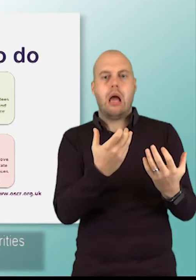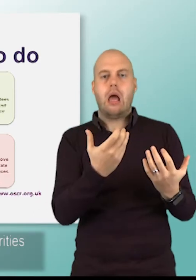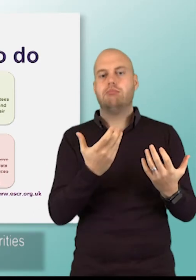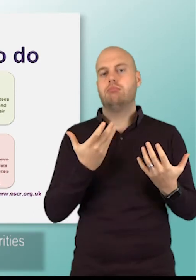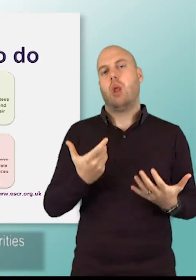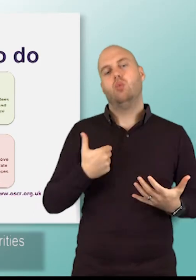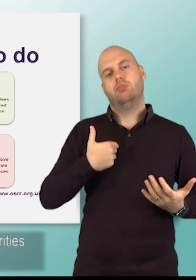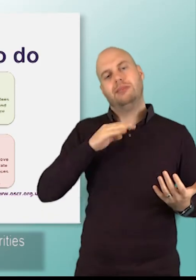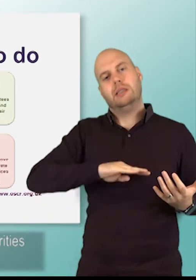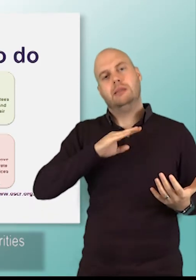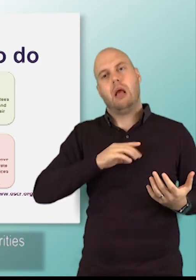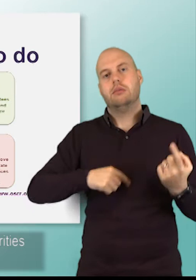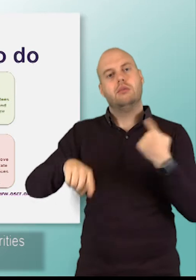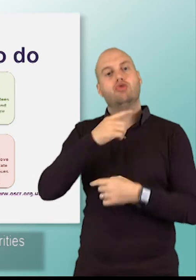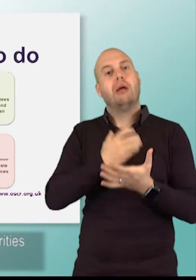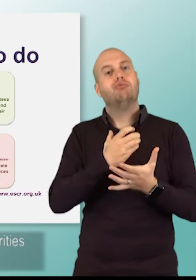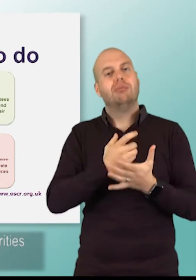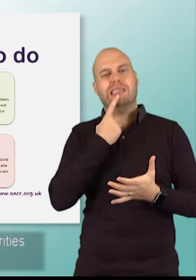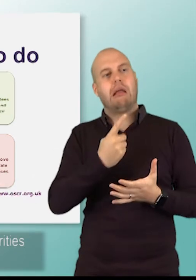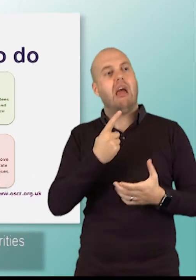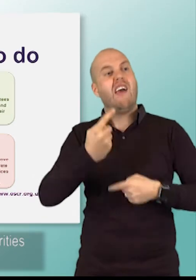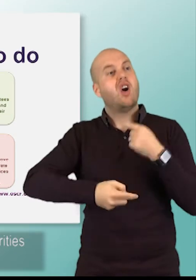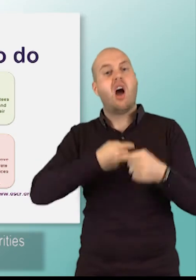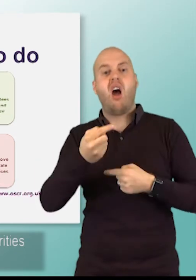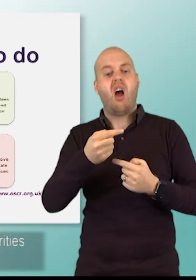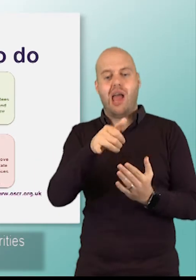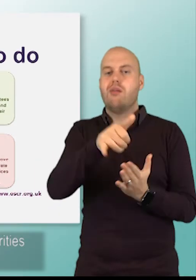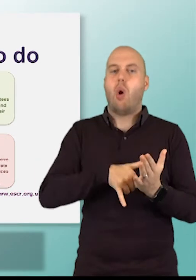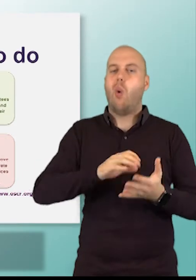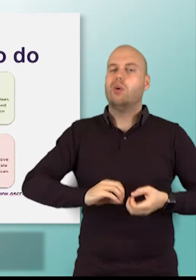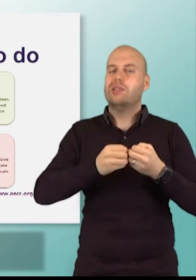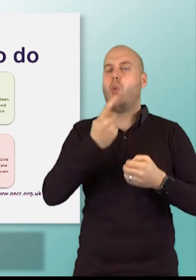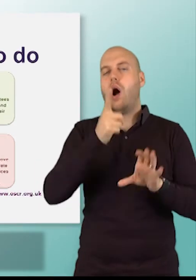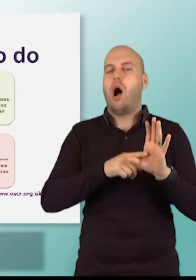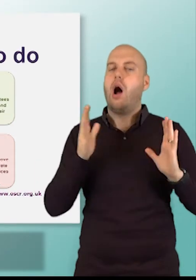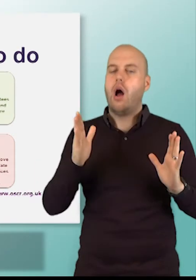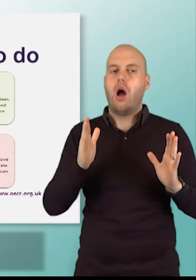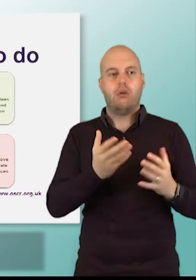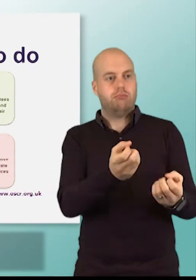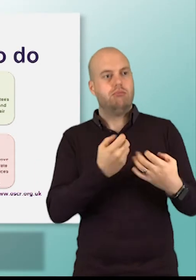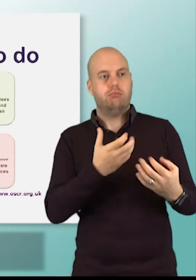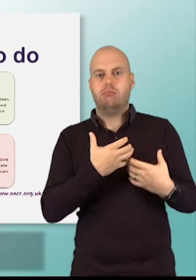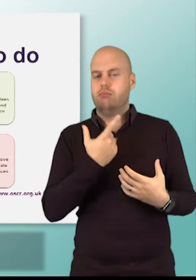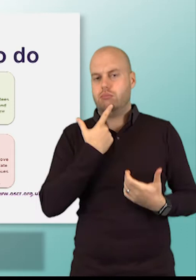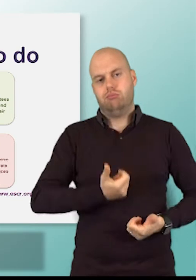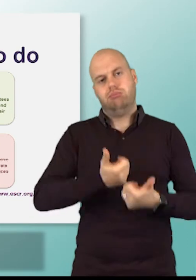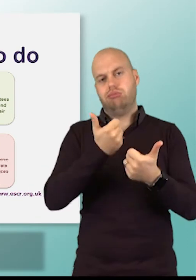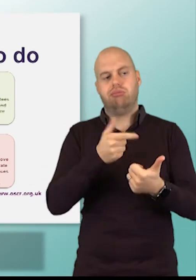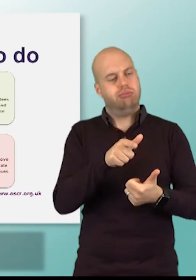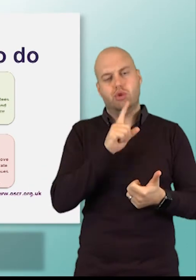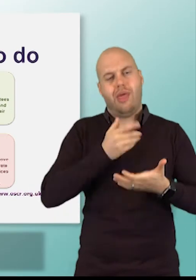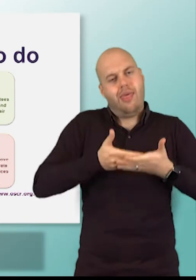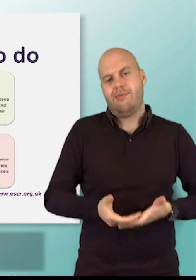really pleased now that charities accept that the annual return is just part and parcel of what they do. And in general, the